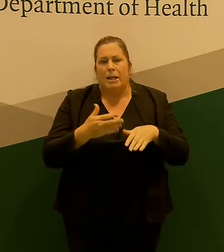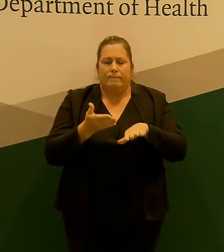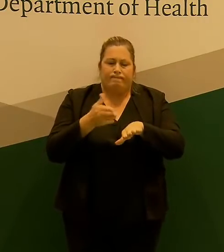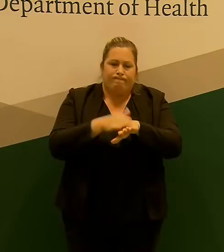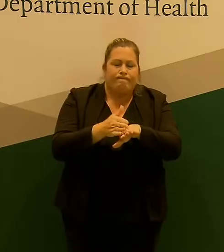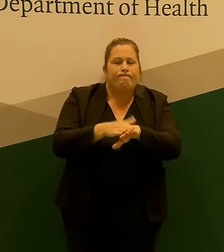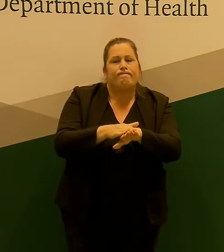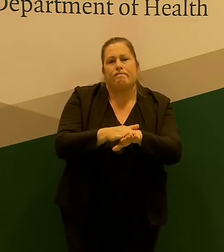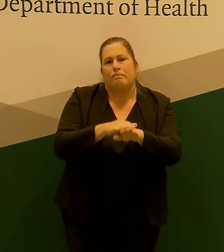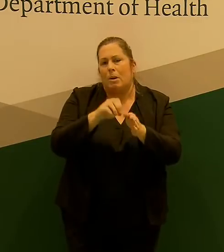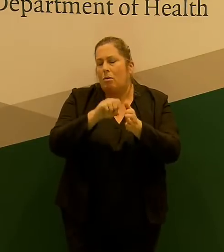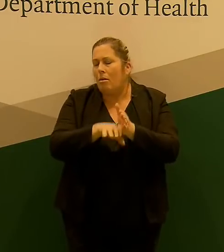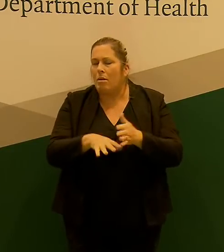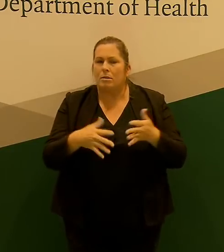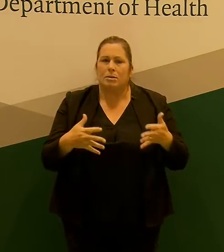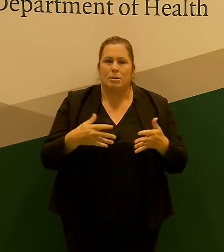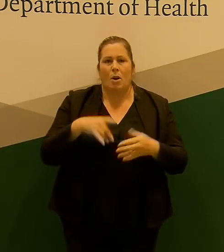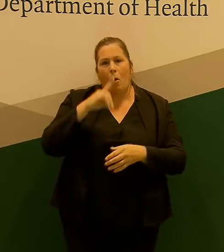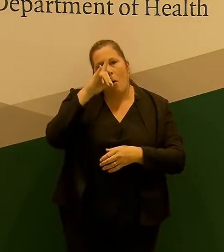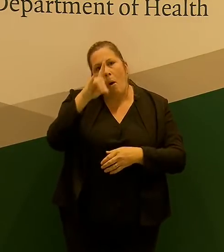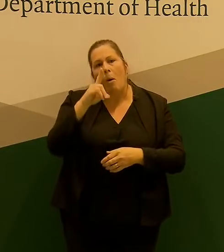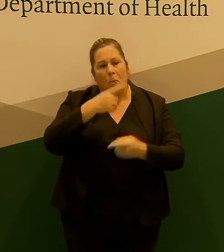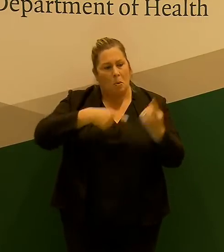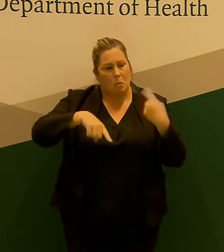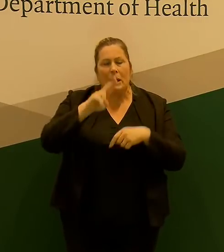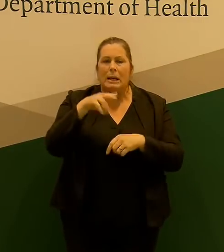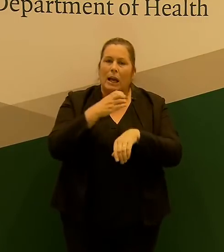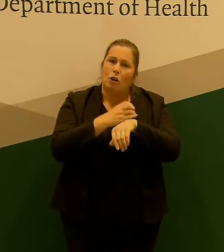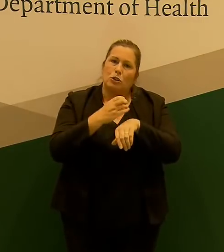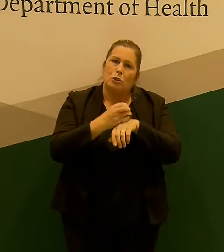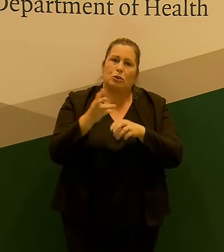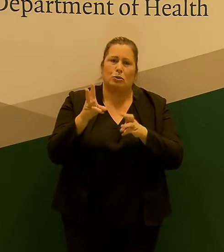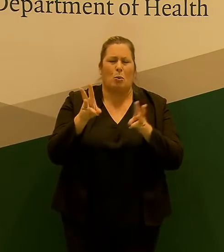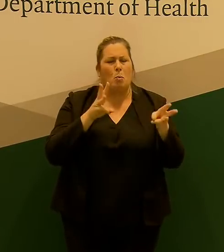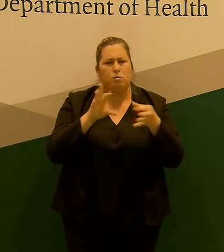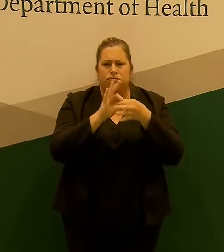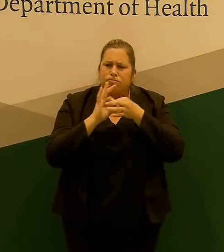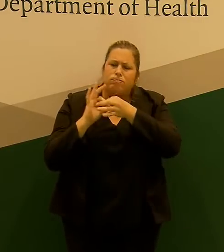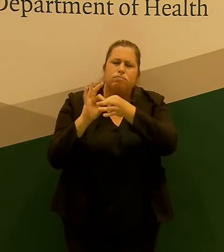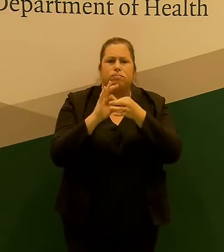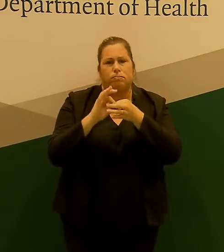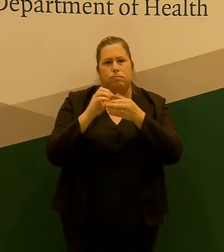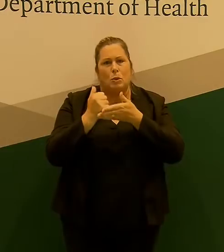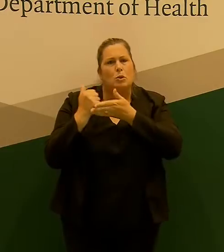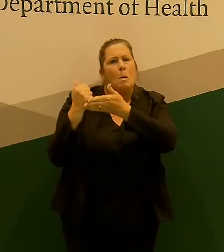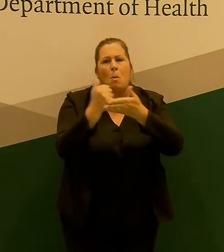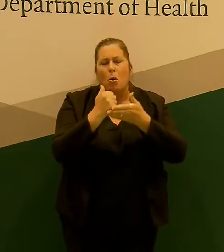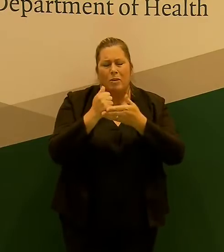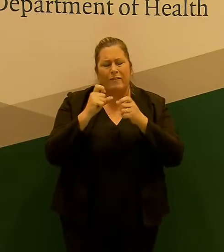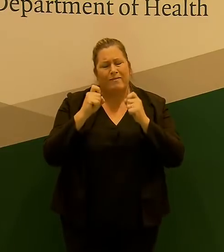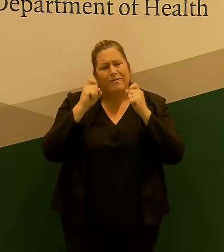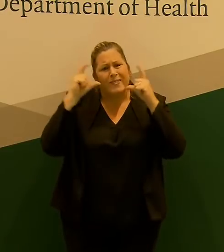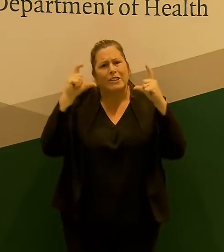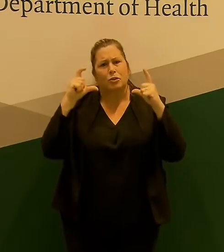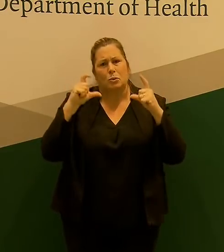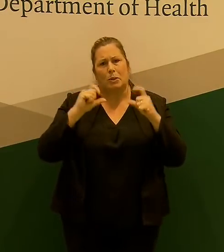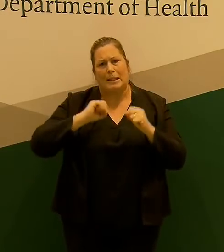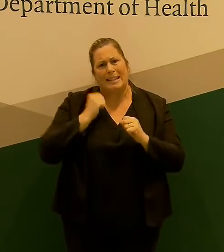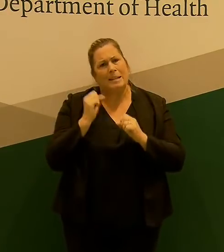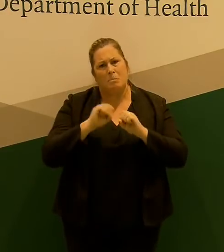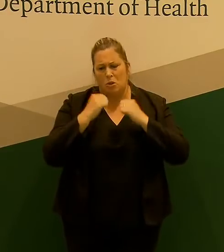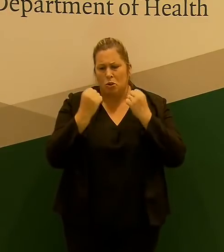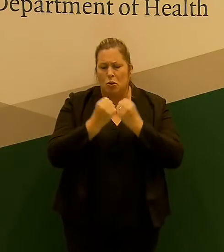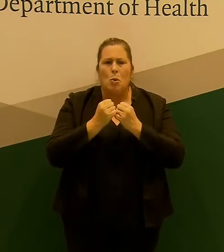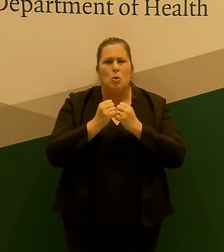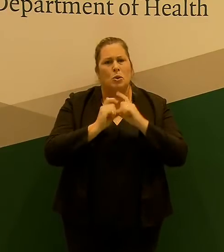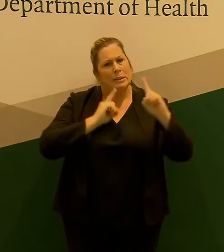ones. I hope that we can all remain working together to continue to stay vigilant, to keep our social distance and take